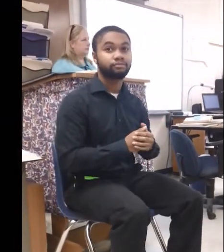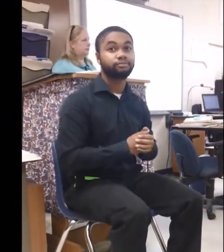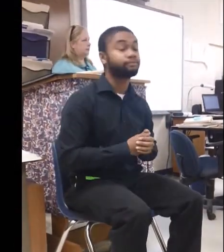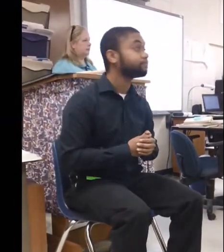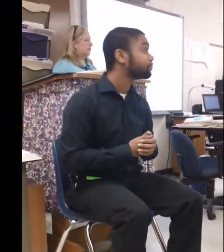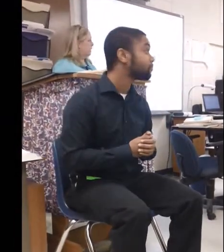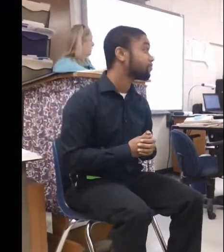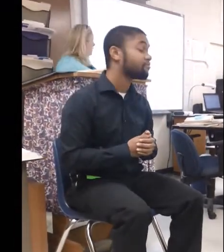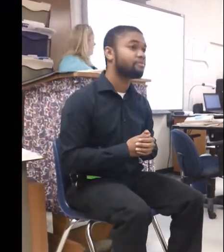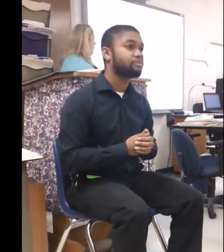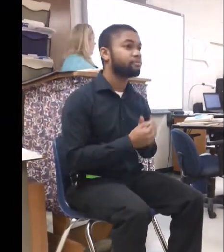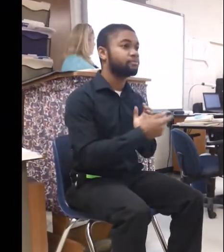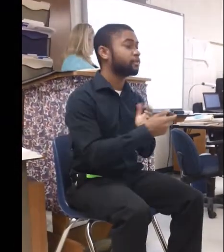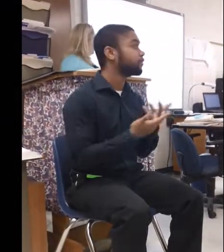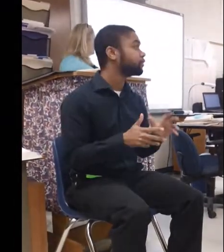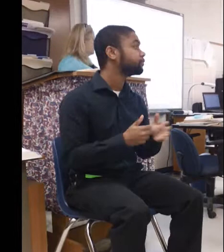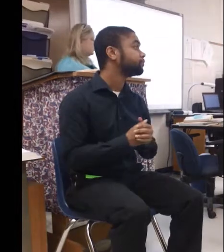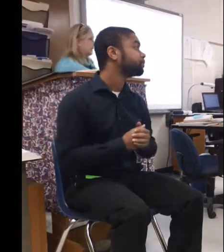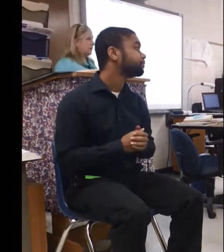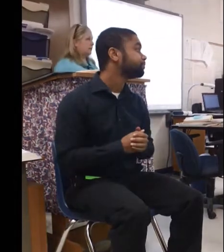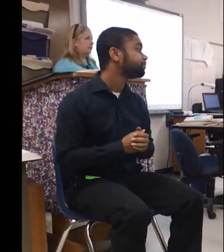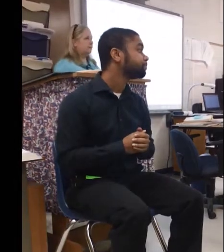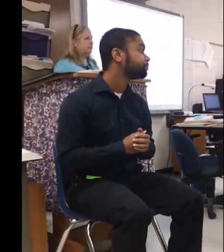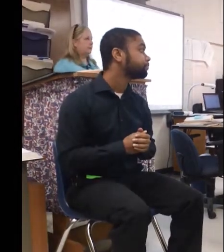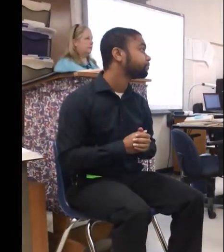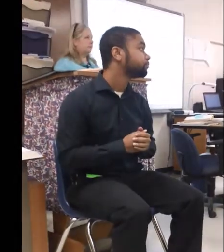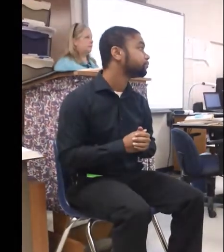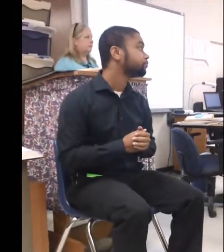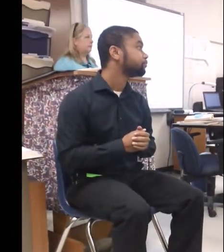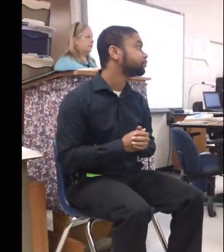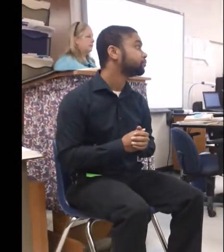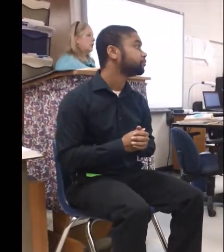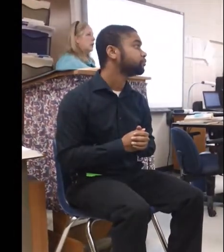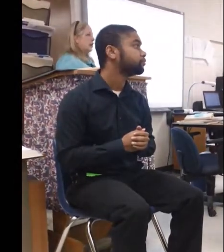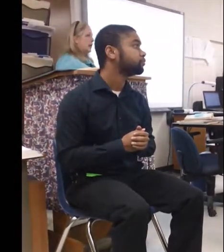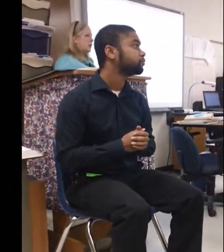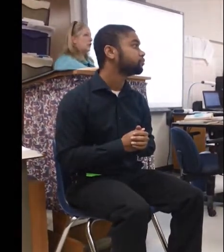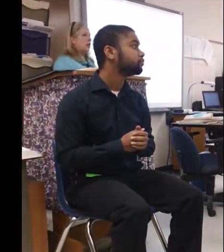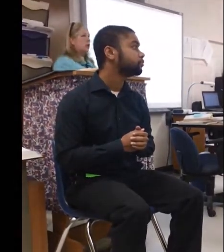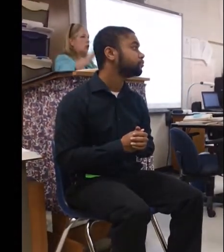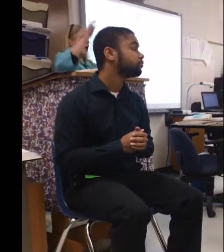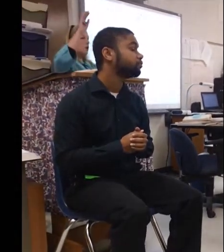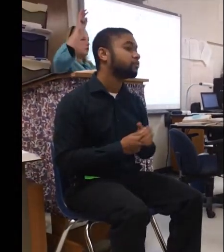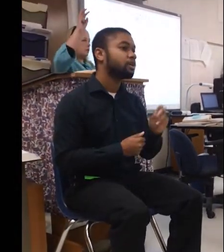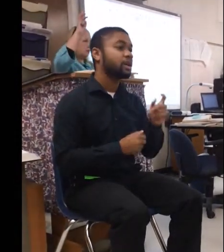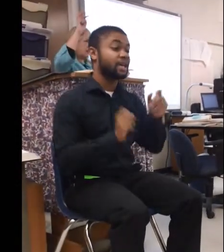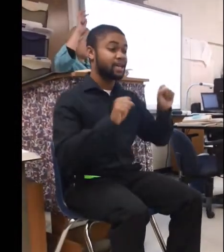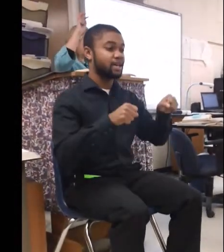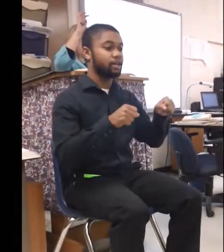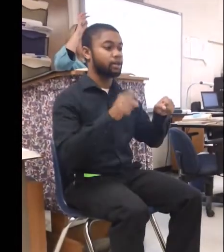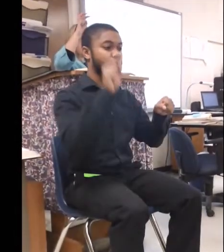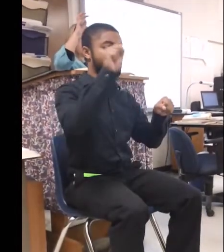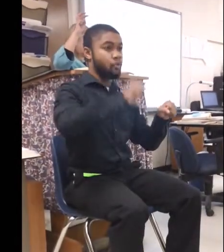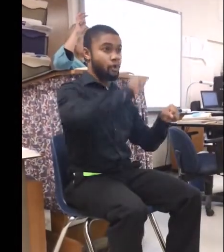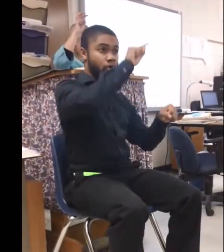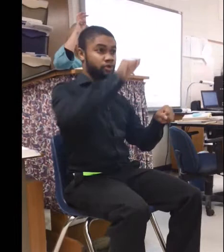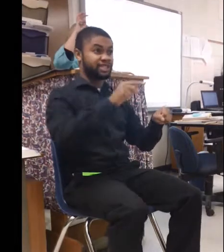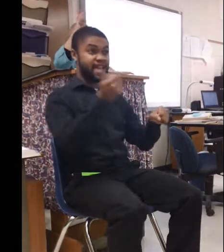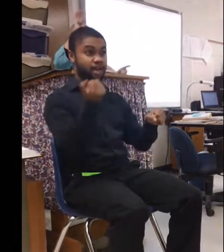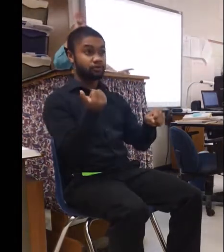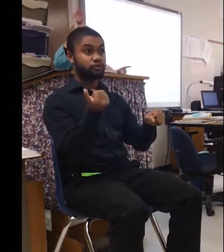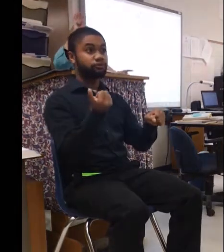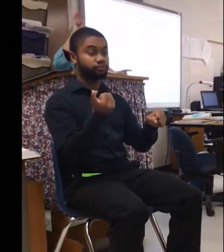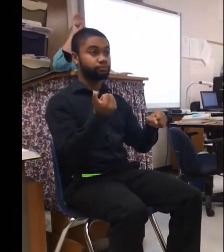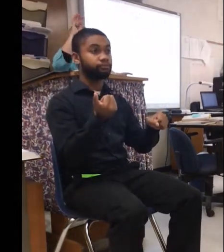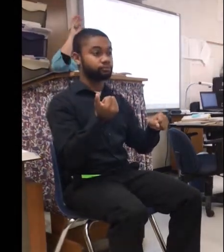You get 10. 5 times 2. 5 times 2 is 10. Oh, I thought you were supposed to go like this. 5 times Okay, you can cross cancel, which is cross